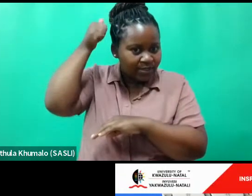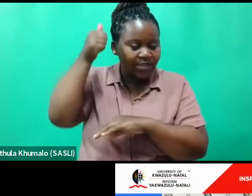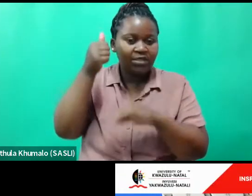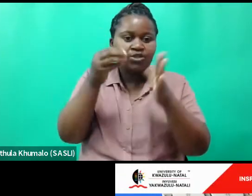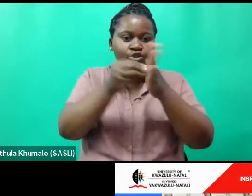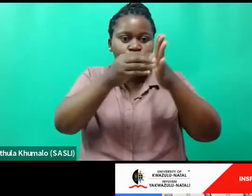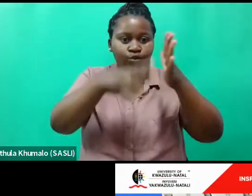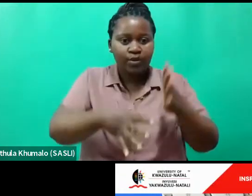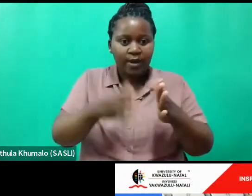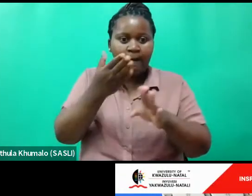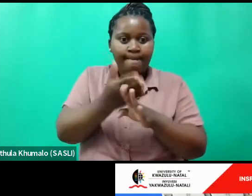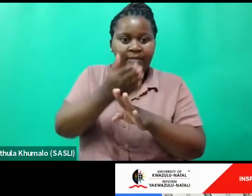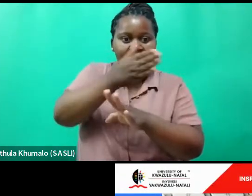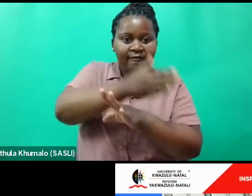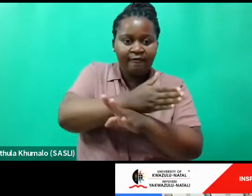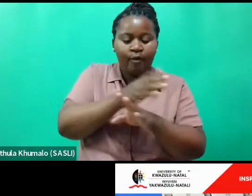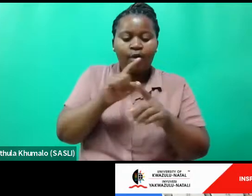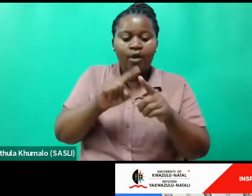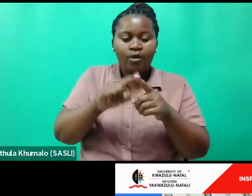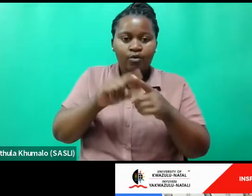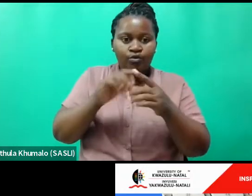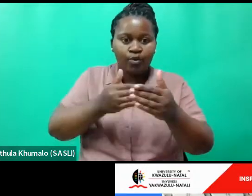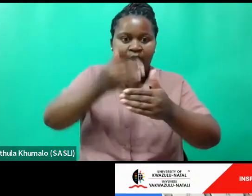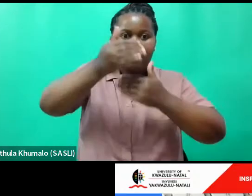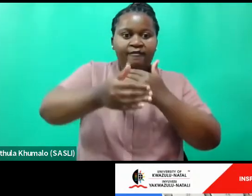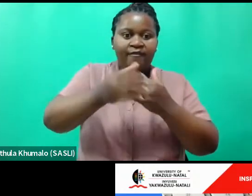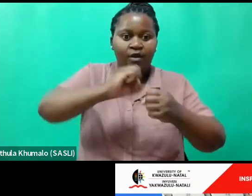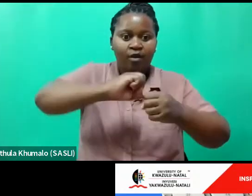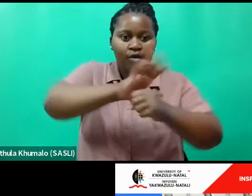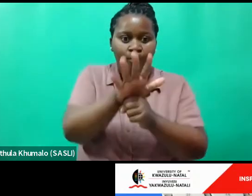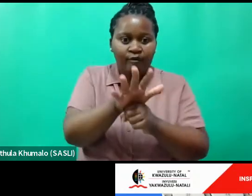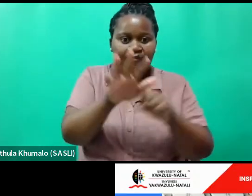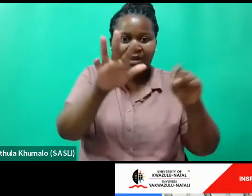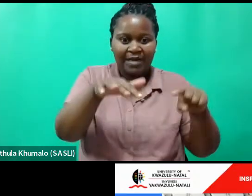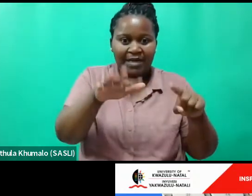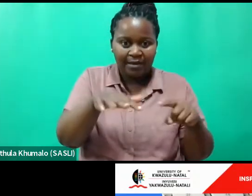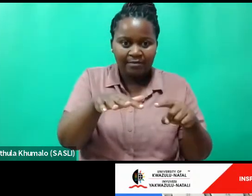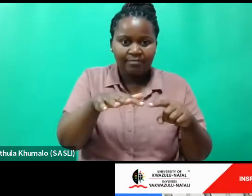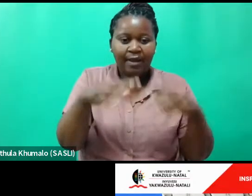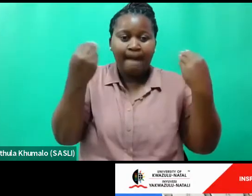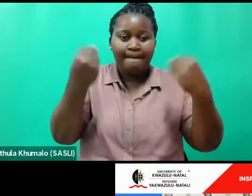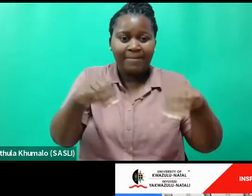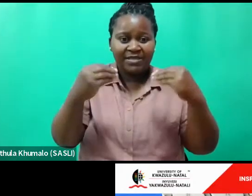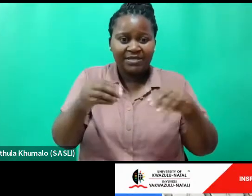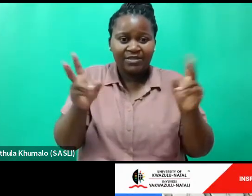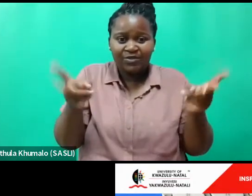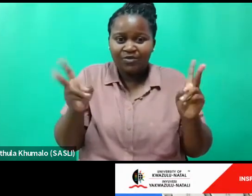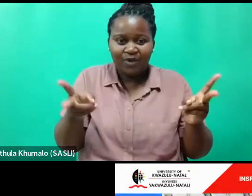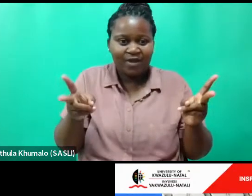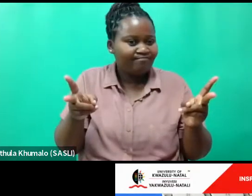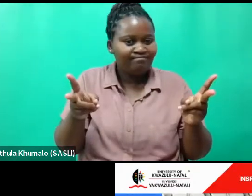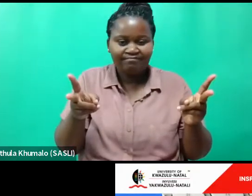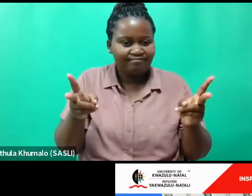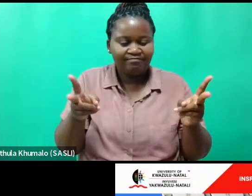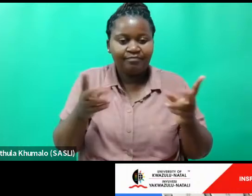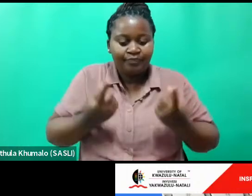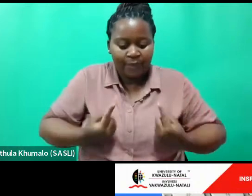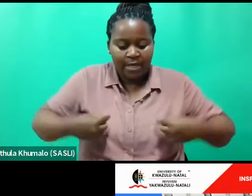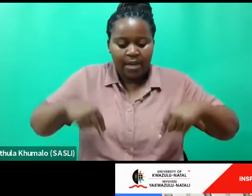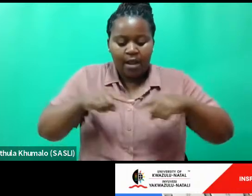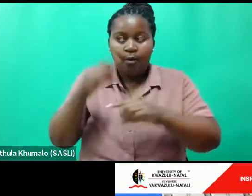and Post-COVID-19 Pandemic, Not Business as Usual." So our